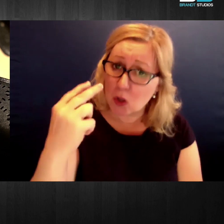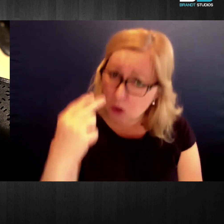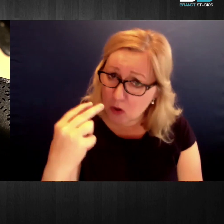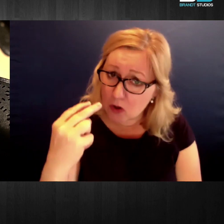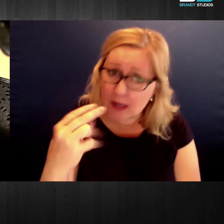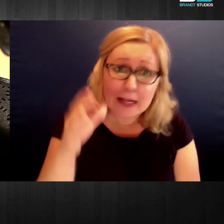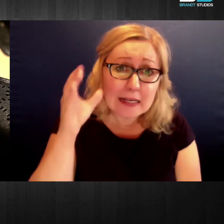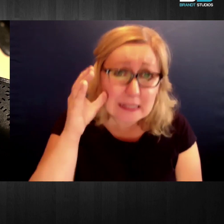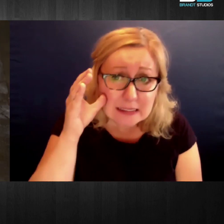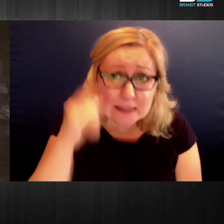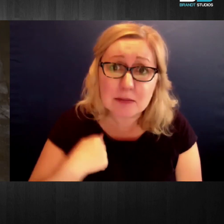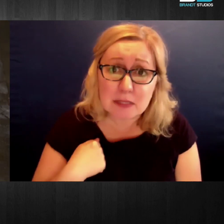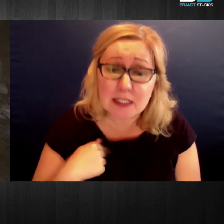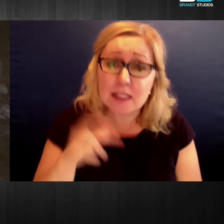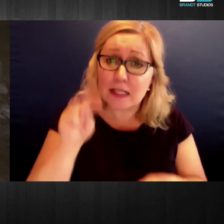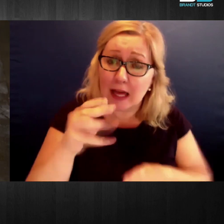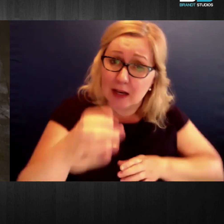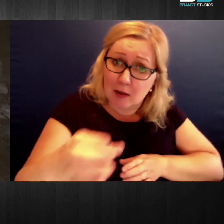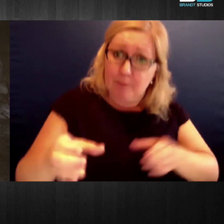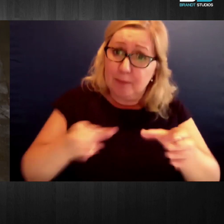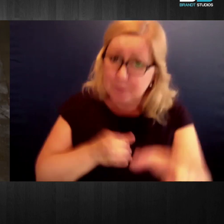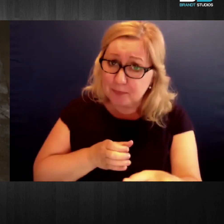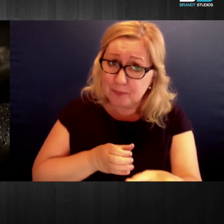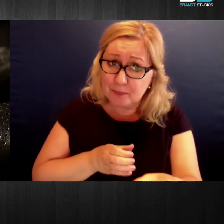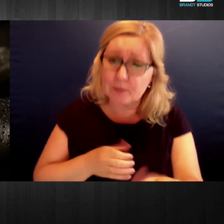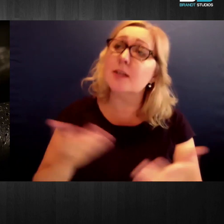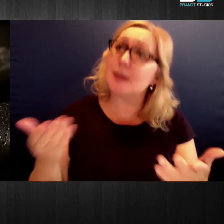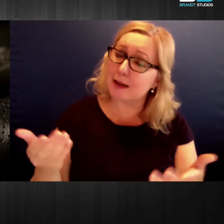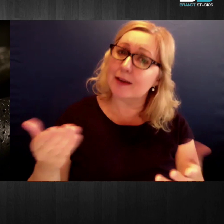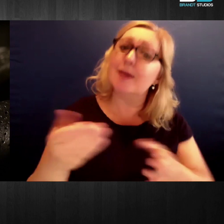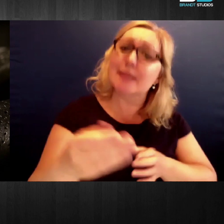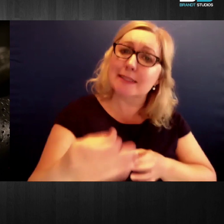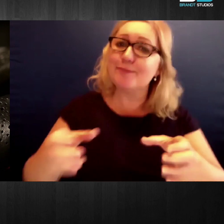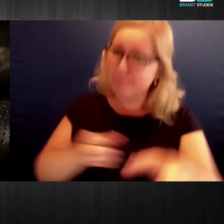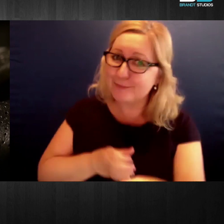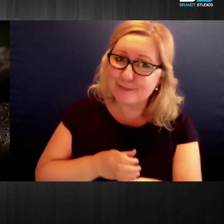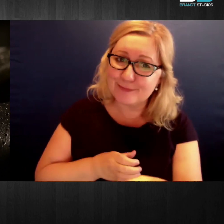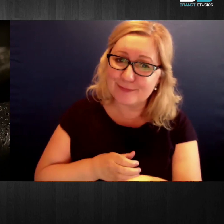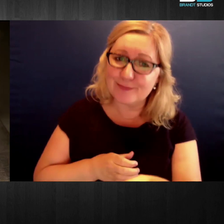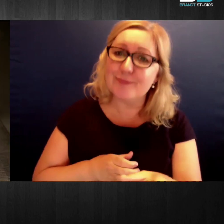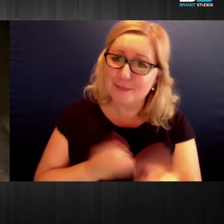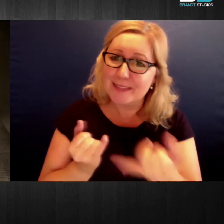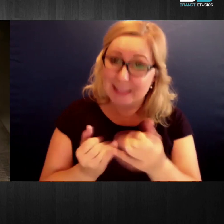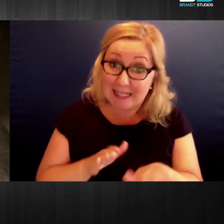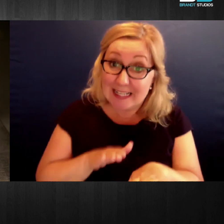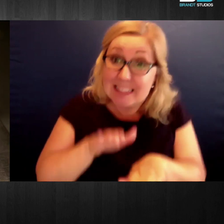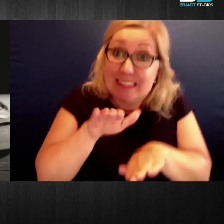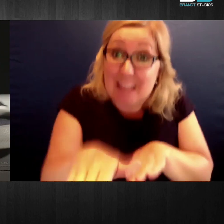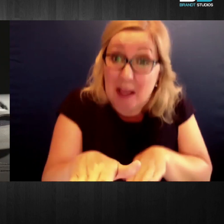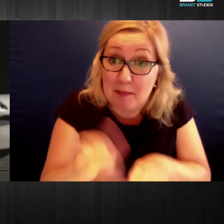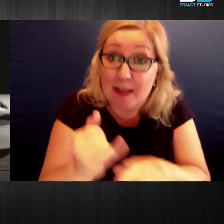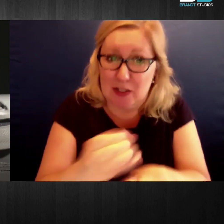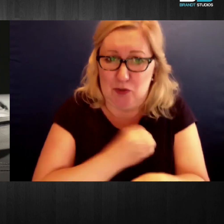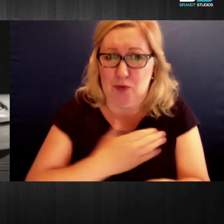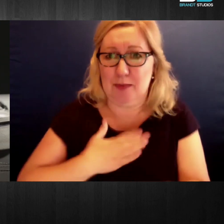into me. Step into me. Step into me. Step into me.